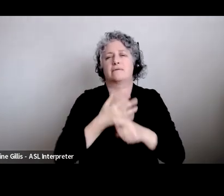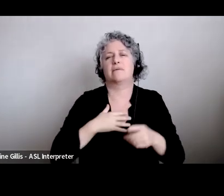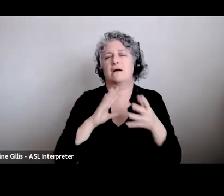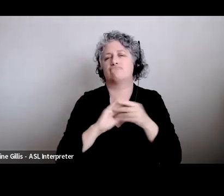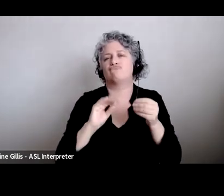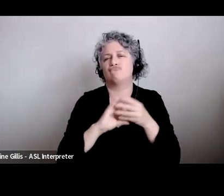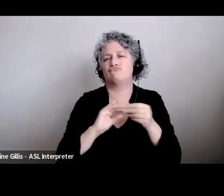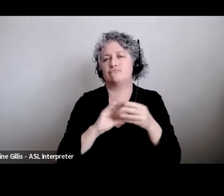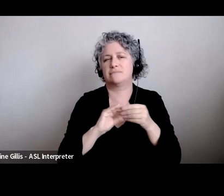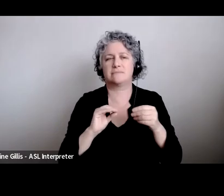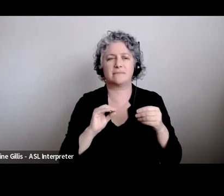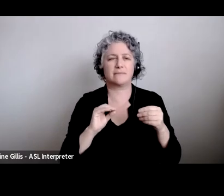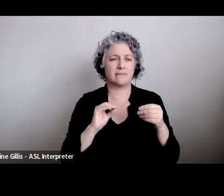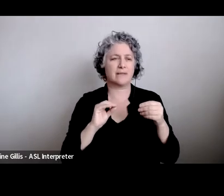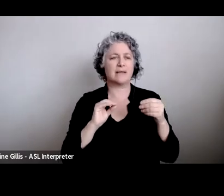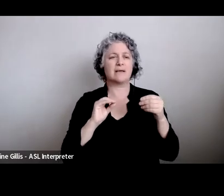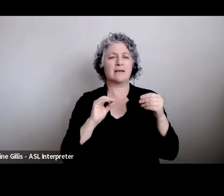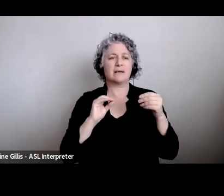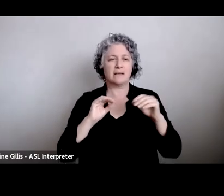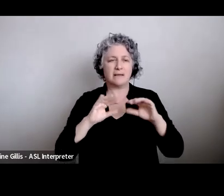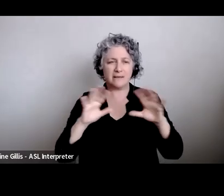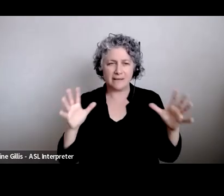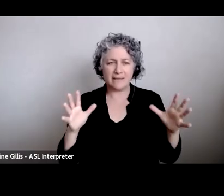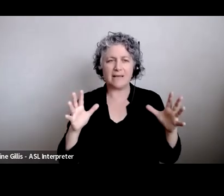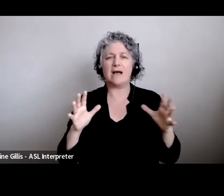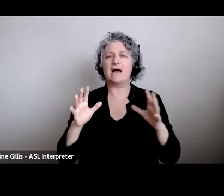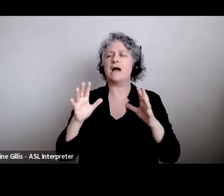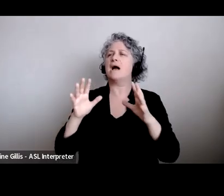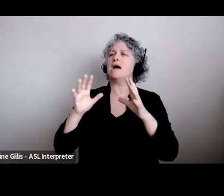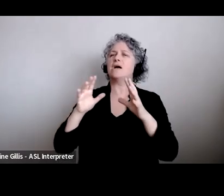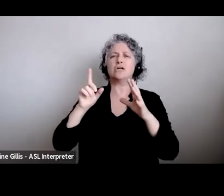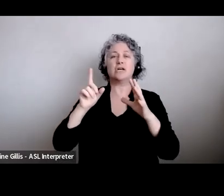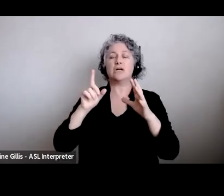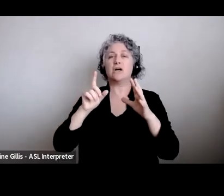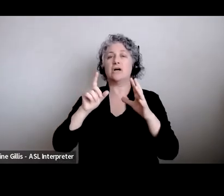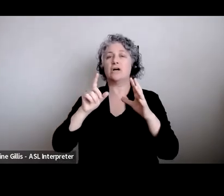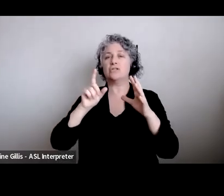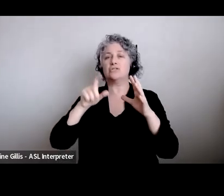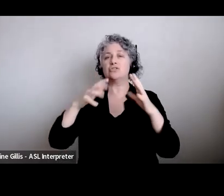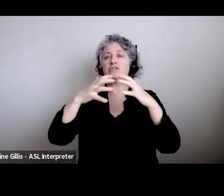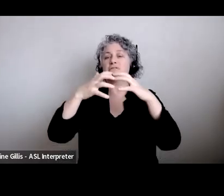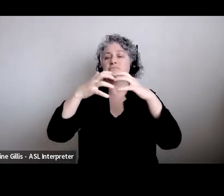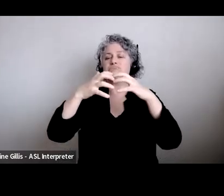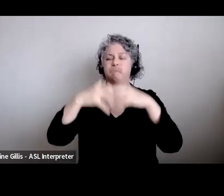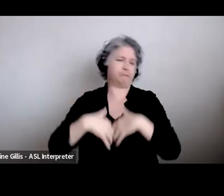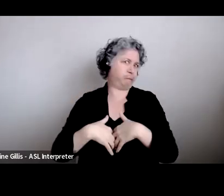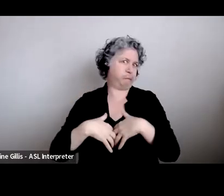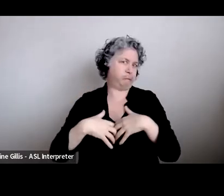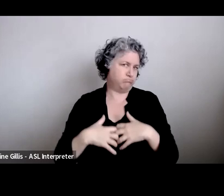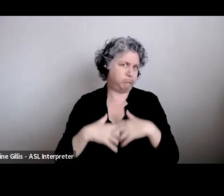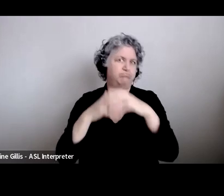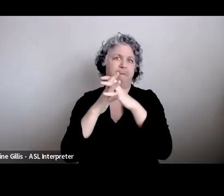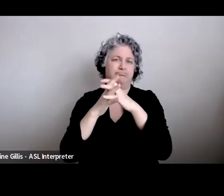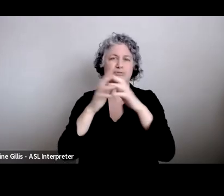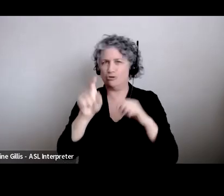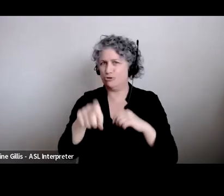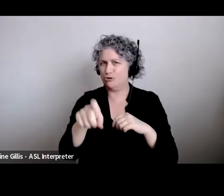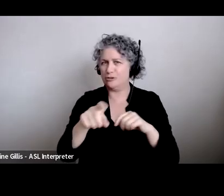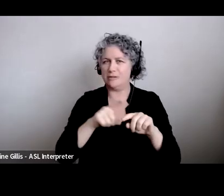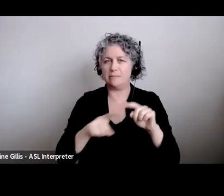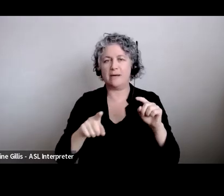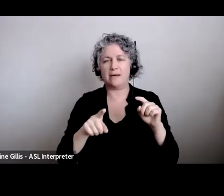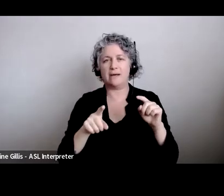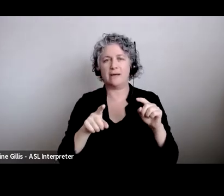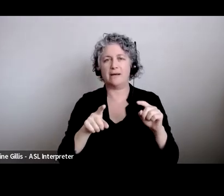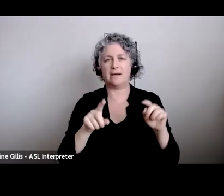full destruction, breakdown, tear down, start again. So when we were doing the breathing